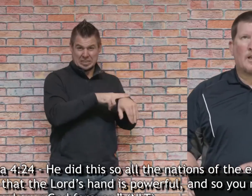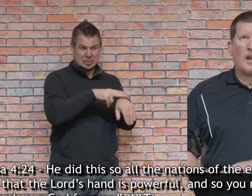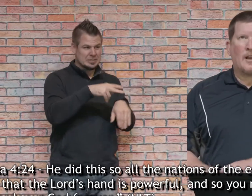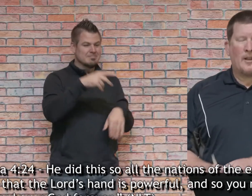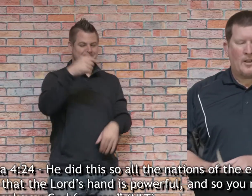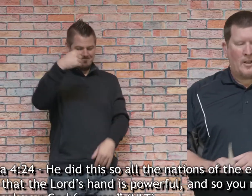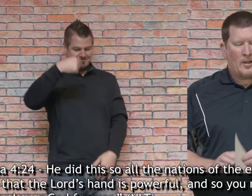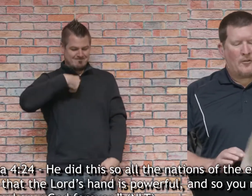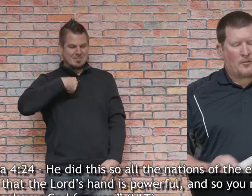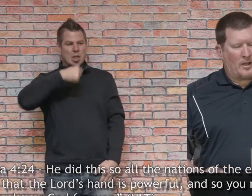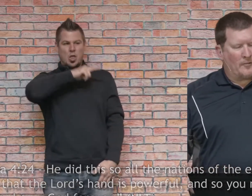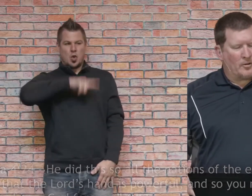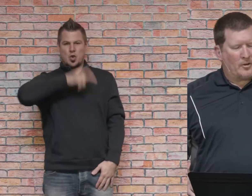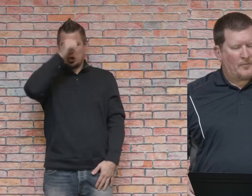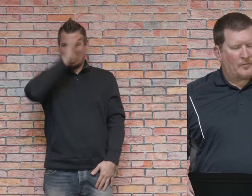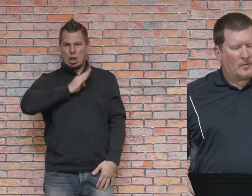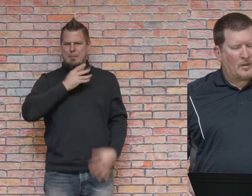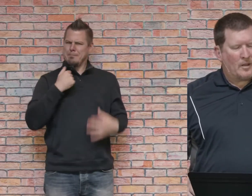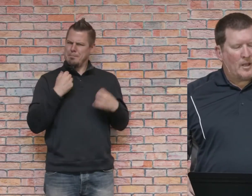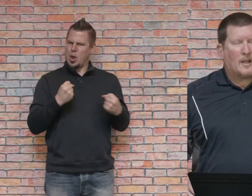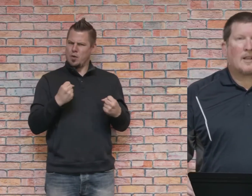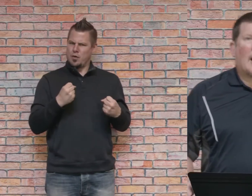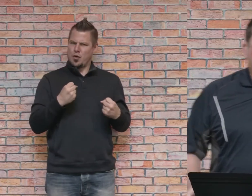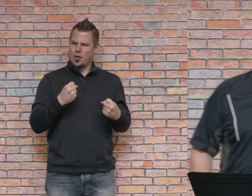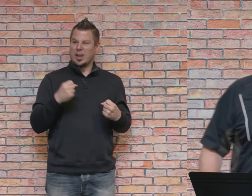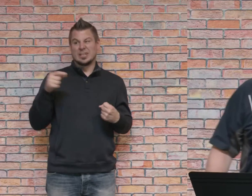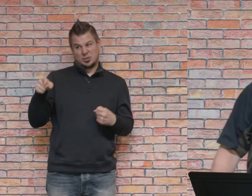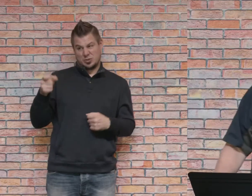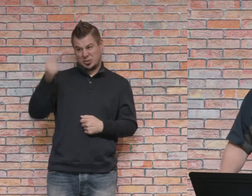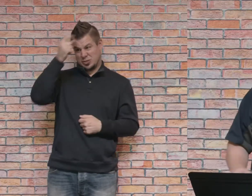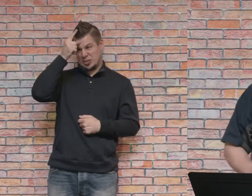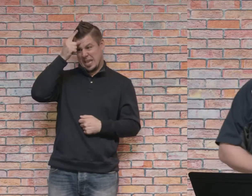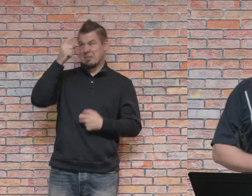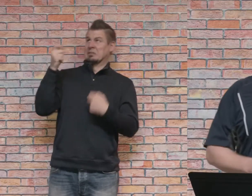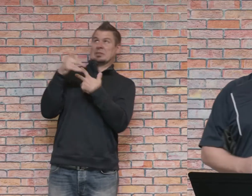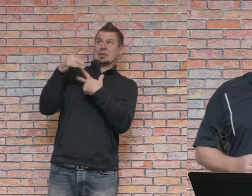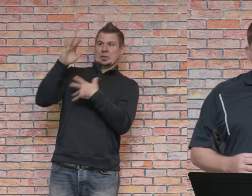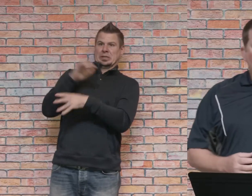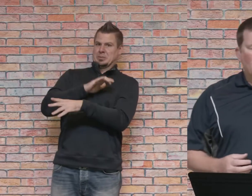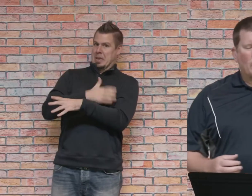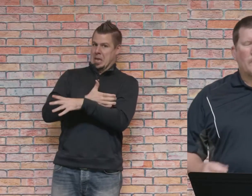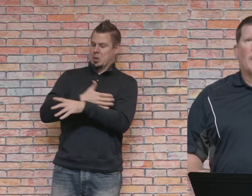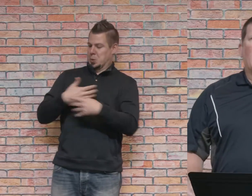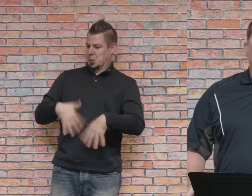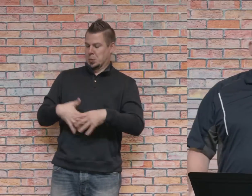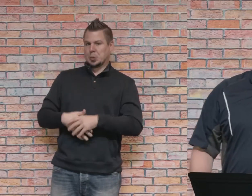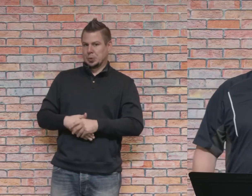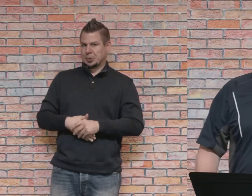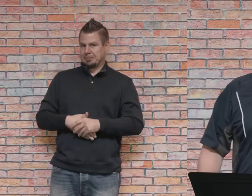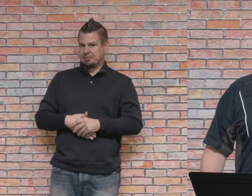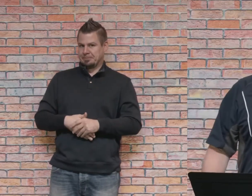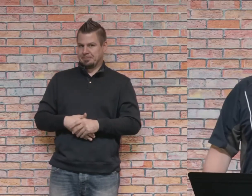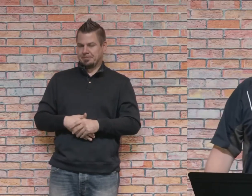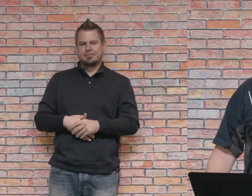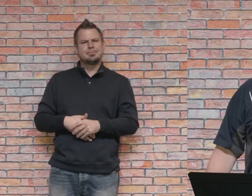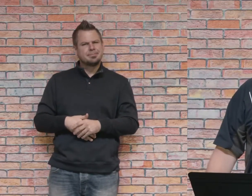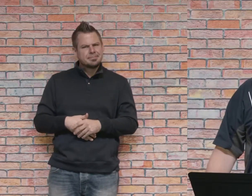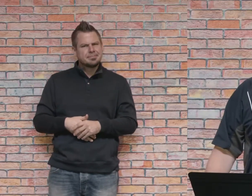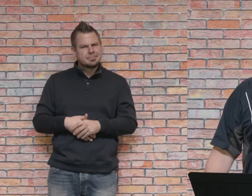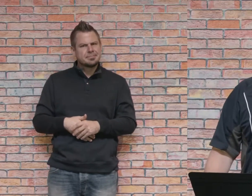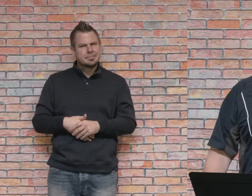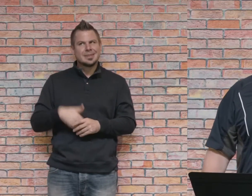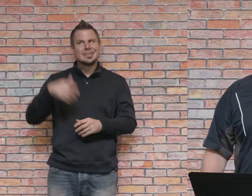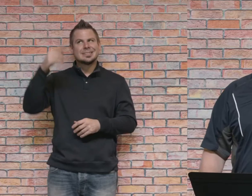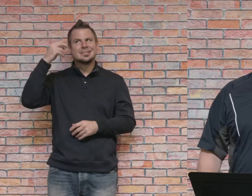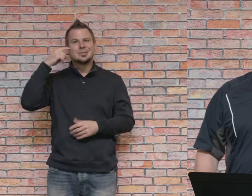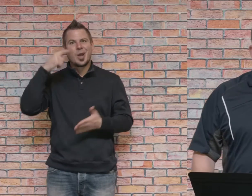your God forever. God is a faithful God. He always provides a way for us.